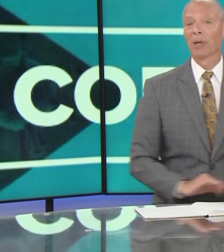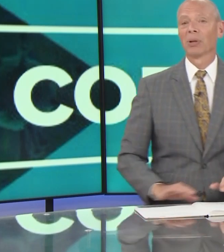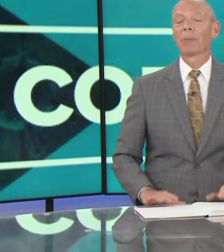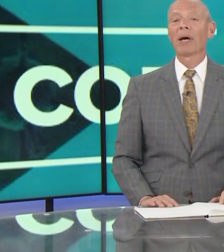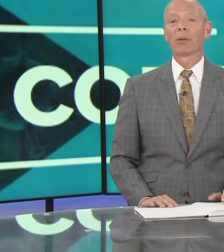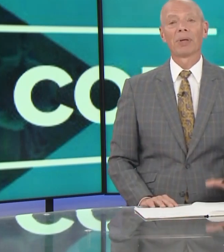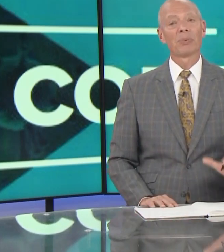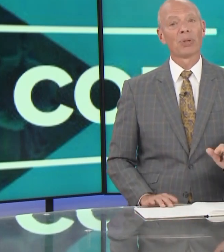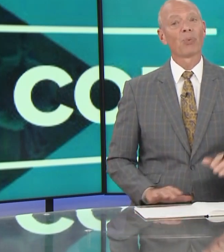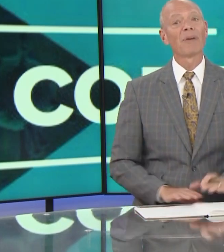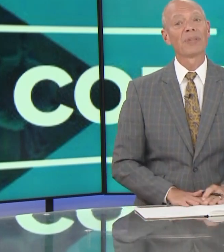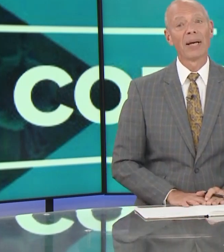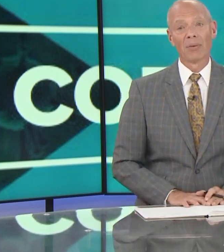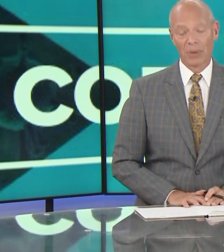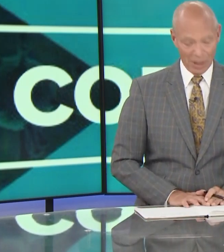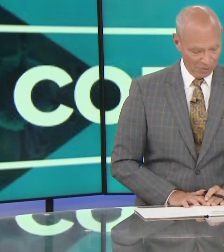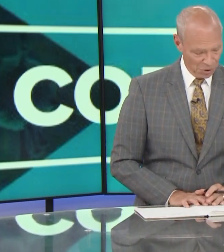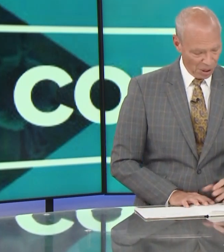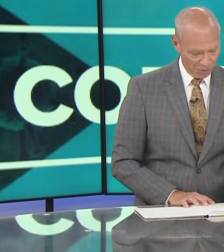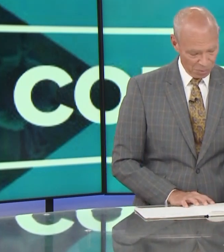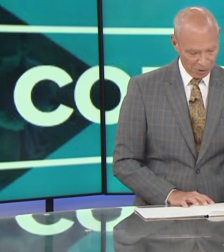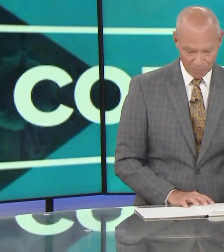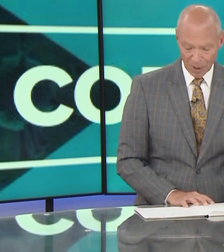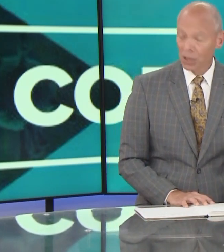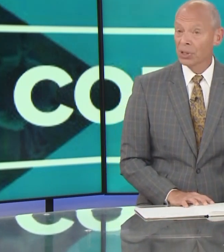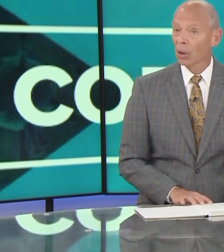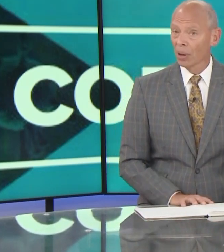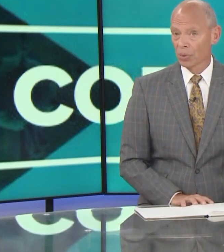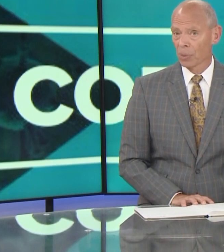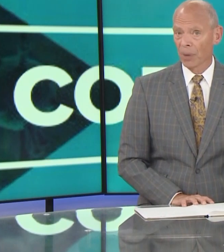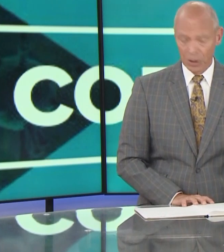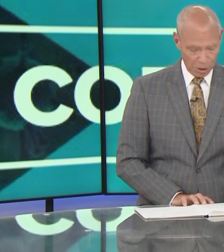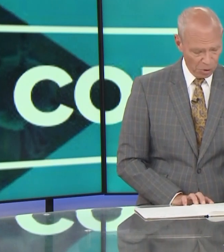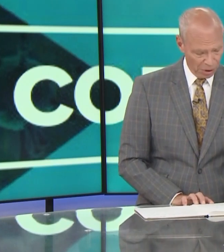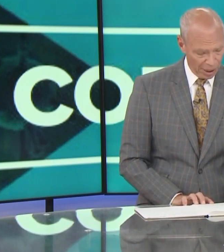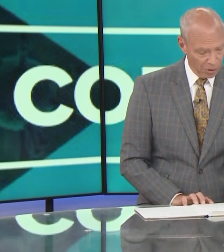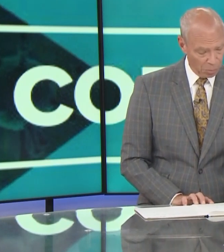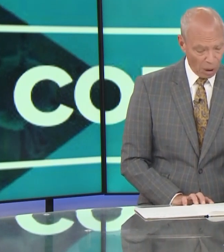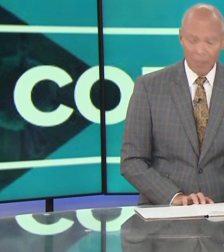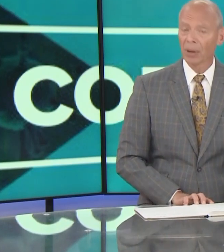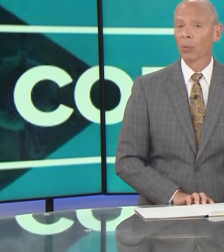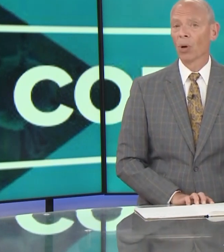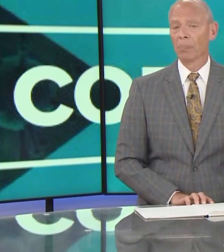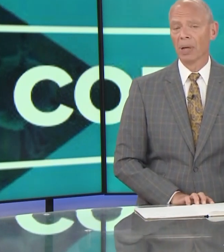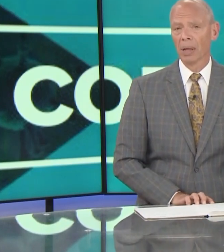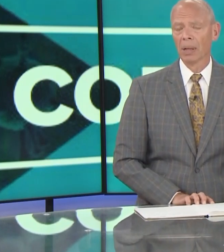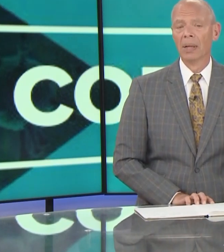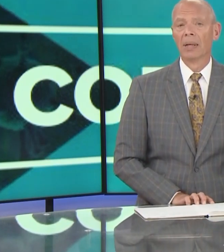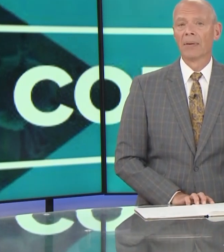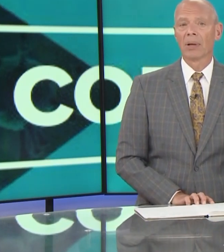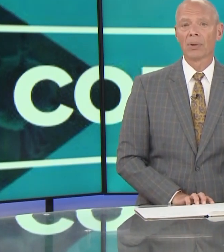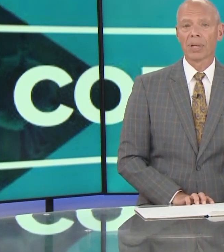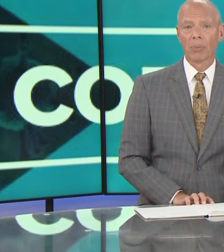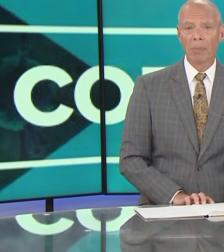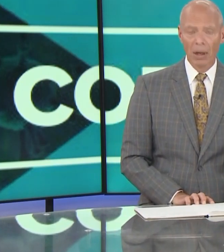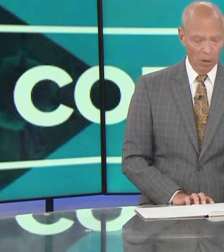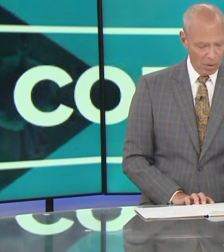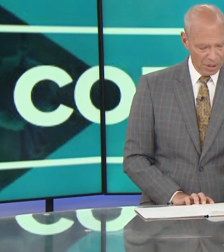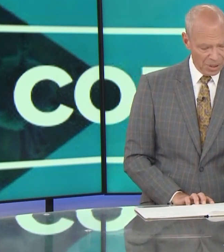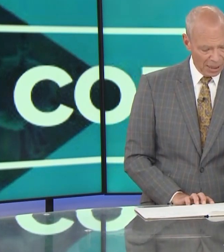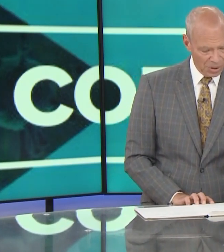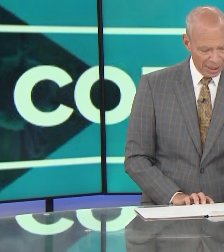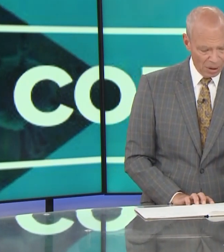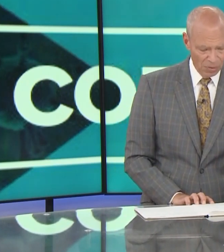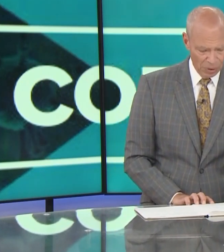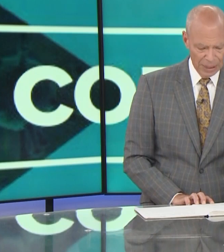it would be a little bit better, but it was a rough day over at the governor's office. But still, there were some things communicated. The primary one being that Jose Romero